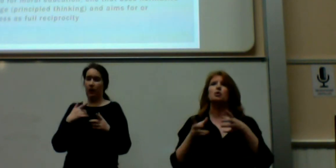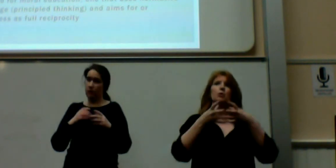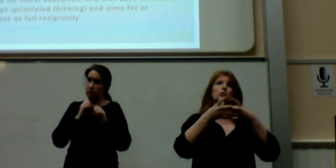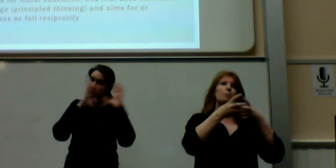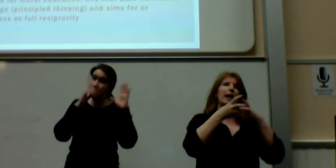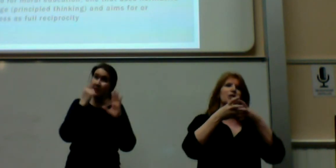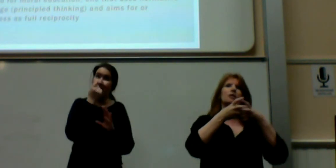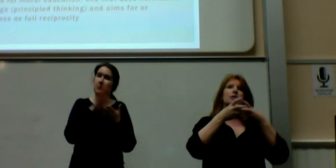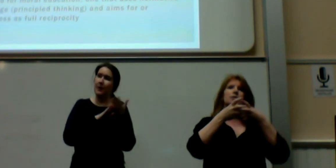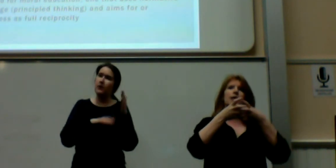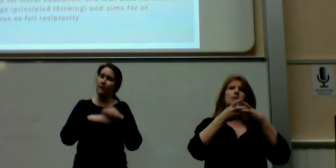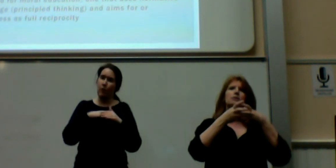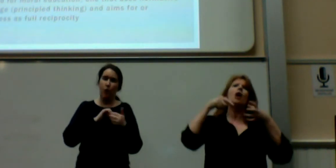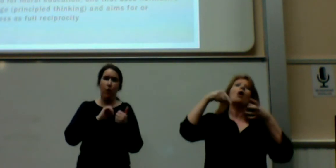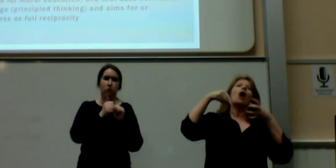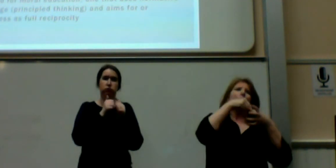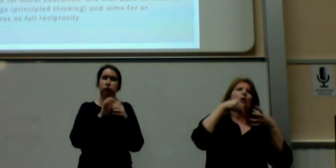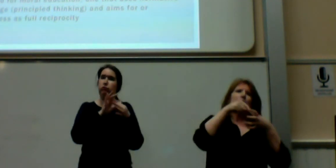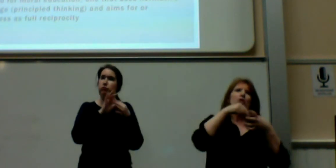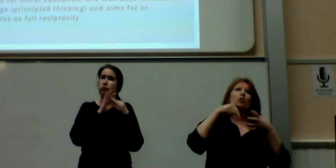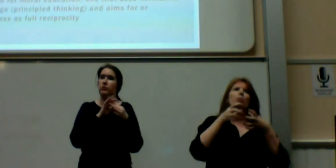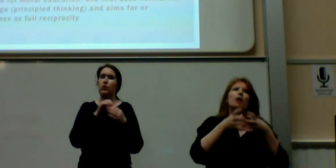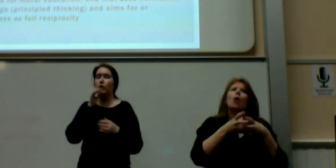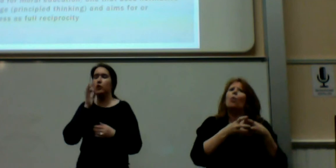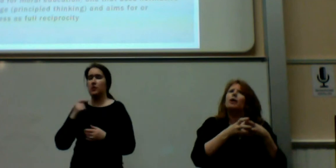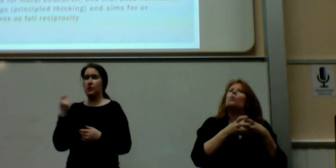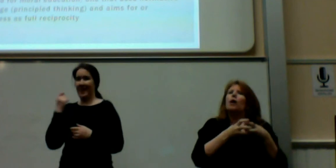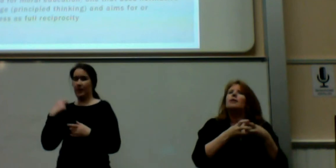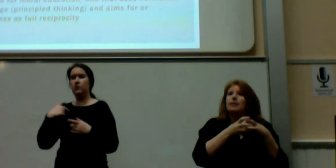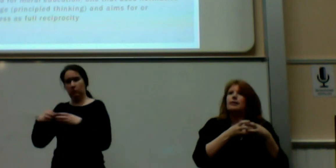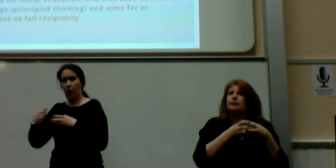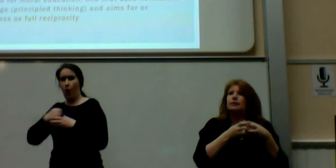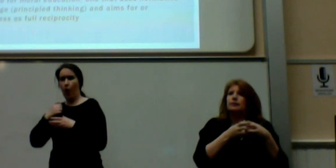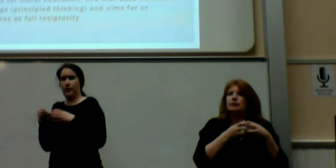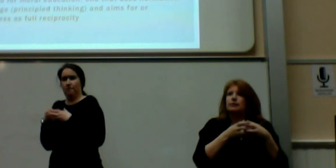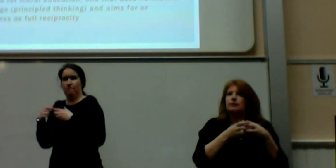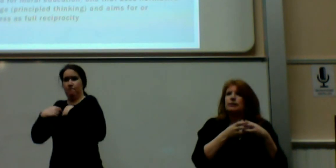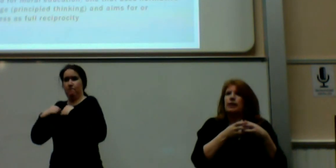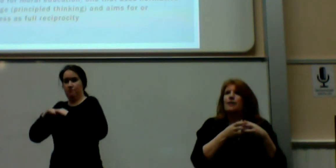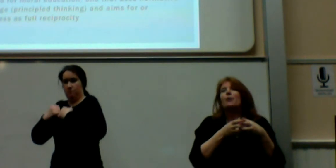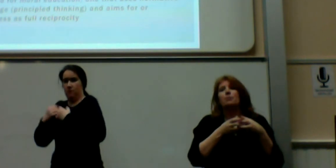as opposed to imagining success as our in-group got what it wanted.